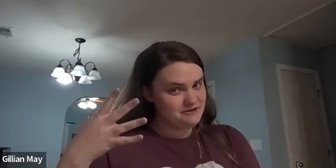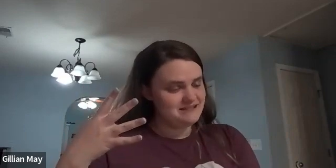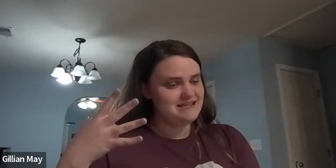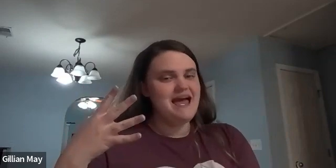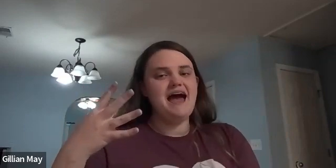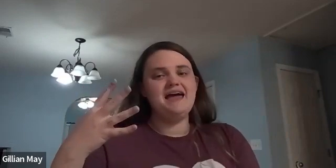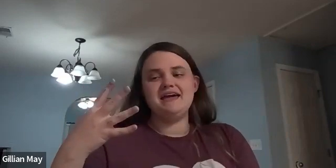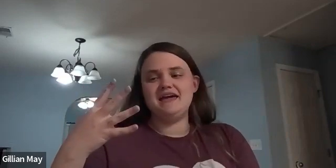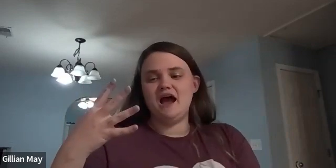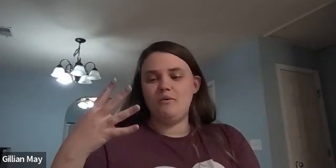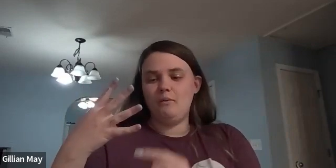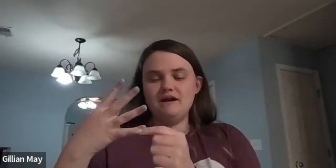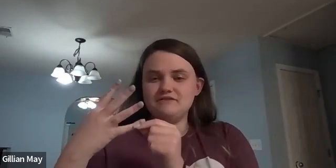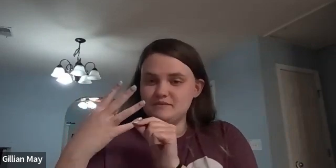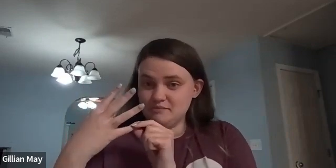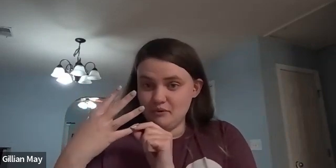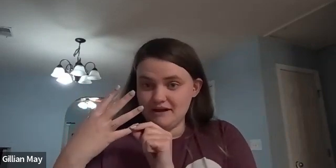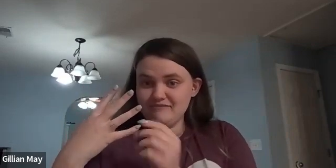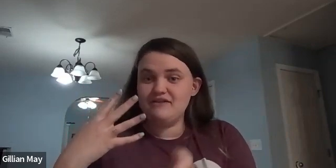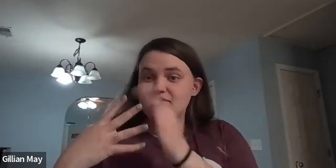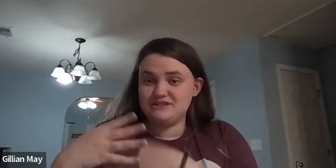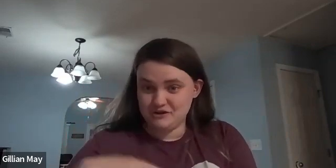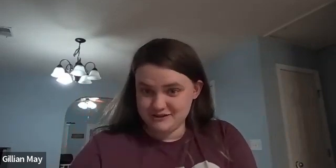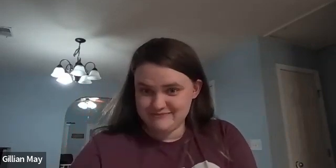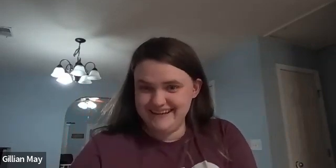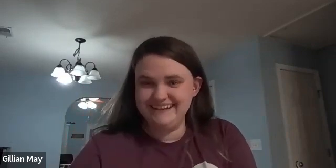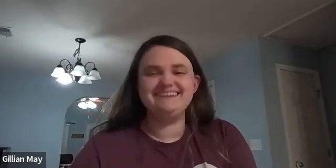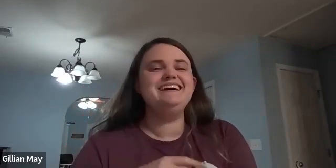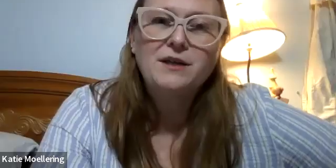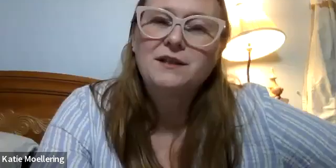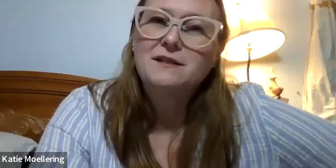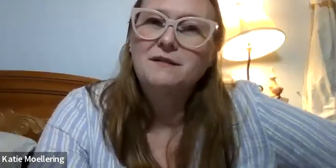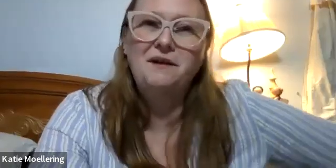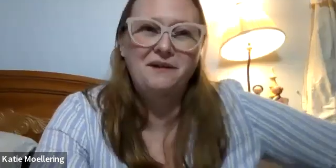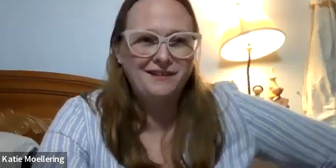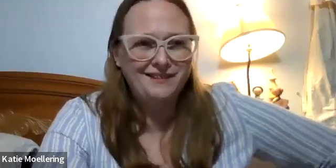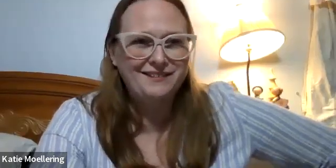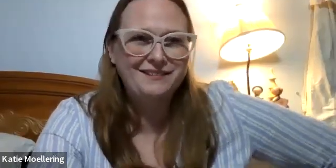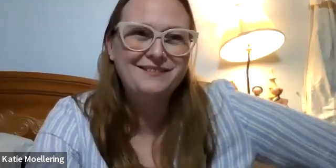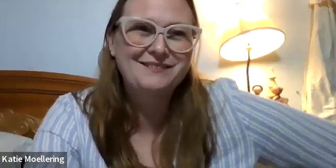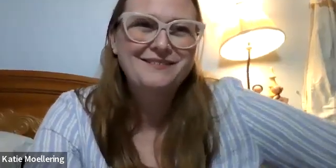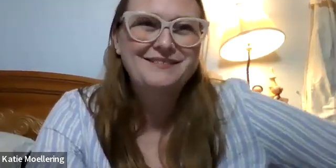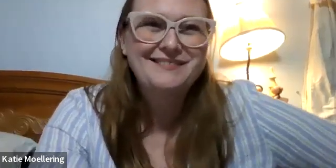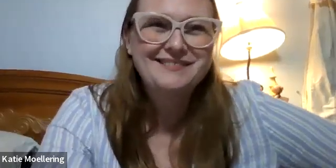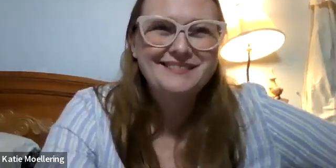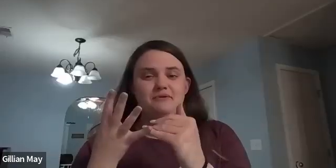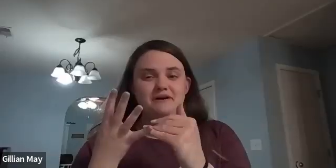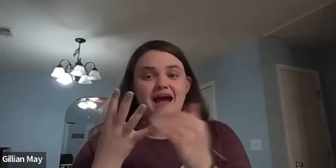students, and one of them is a boy, and then the rest are girls. Oh my goodness. Yeah, but the best part is my boy, I had